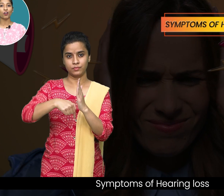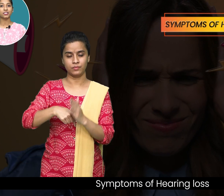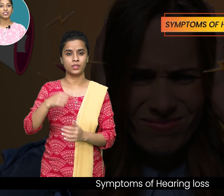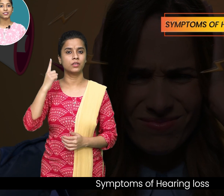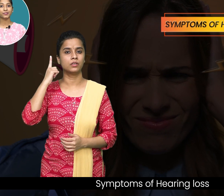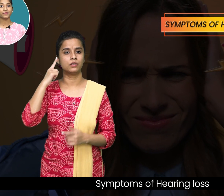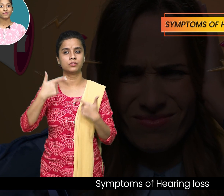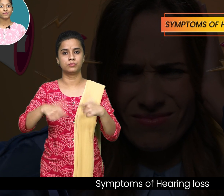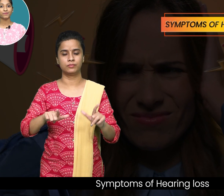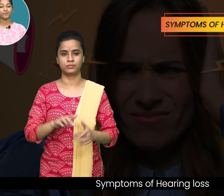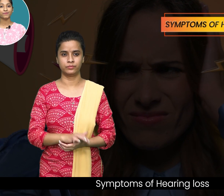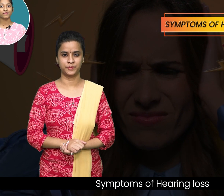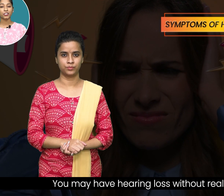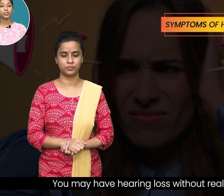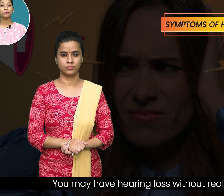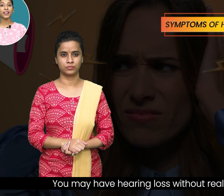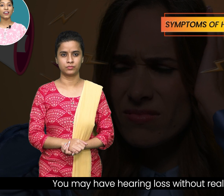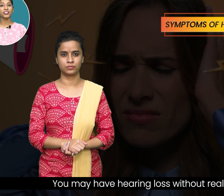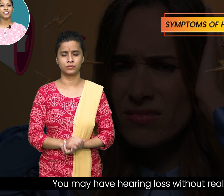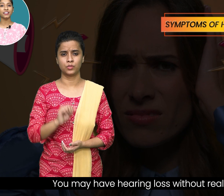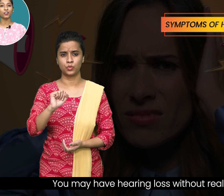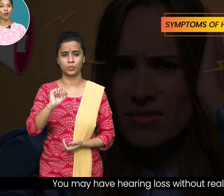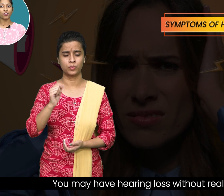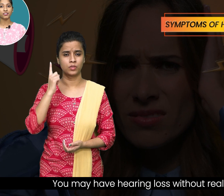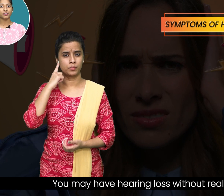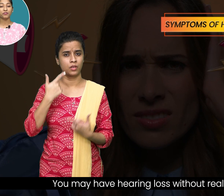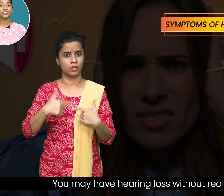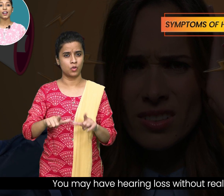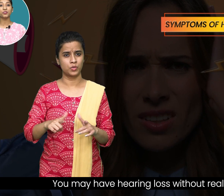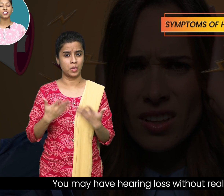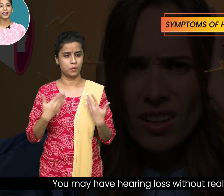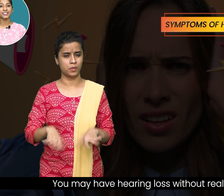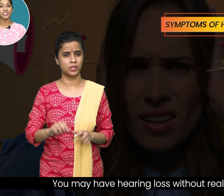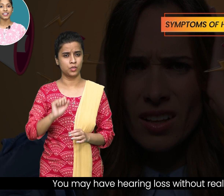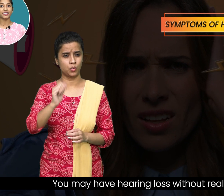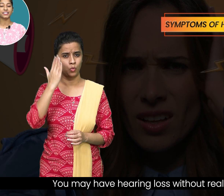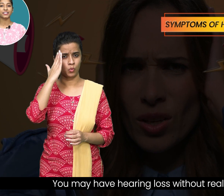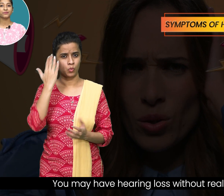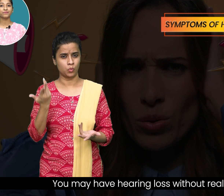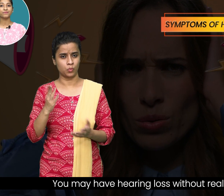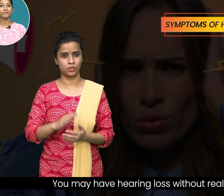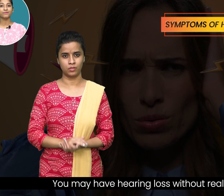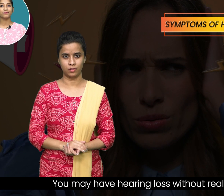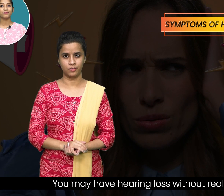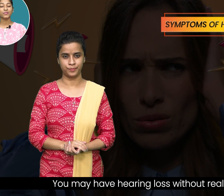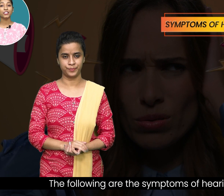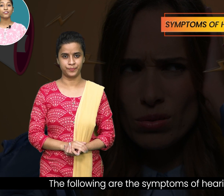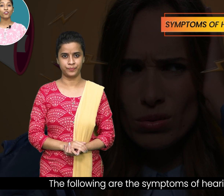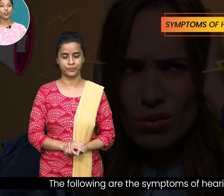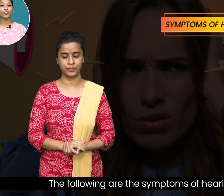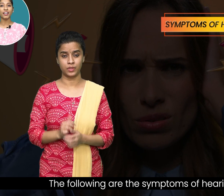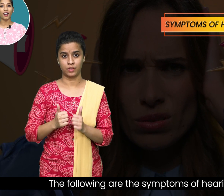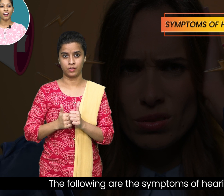hearing loss. You may have hearing loss without realizing it.